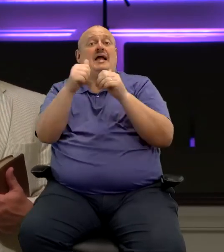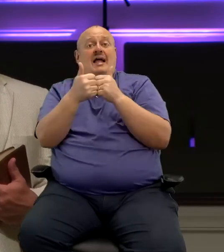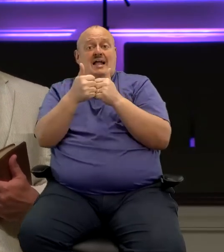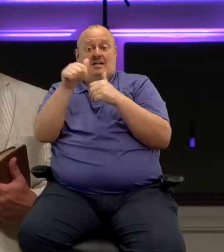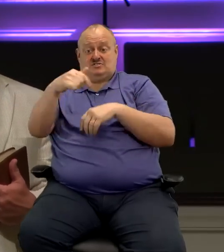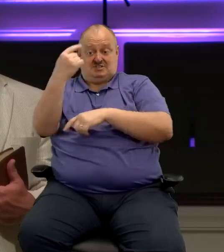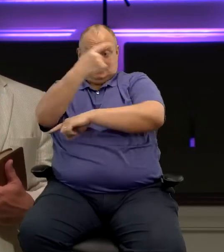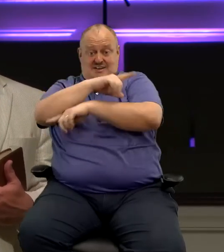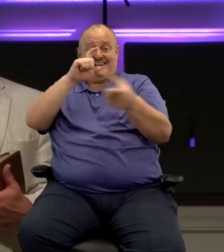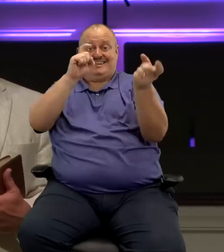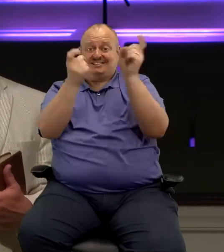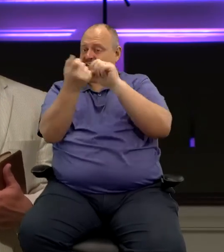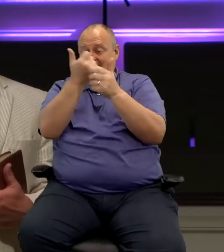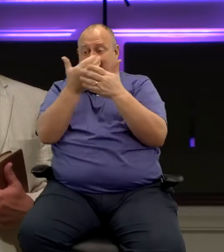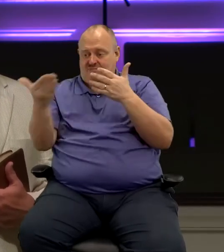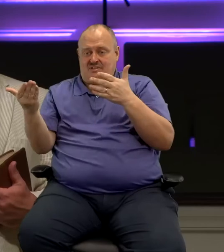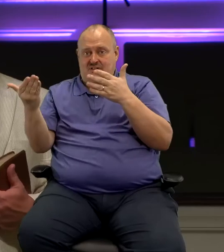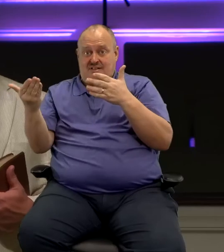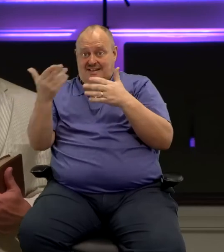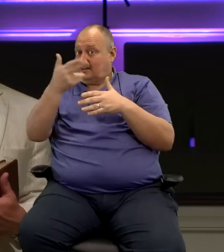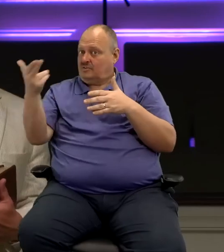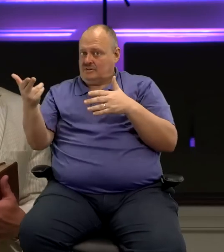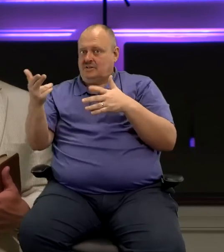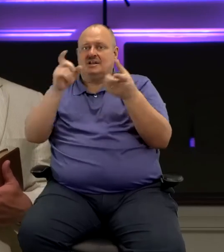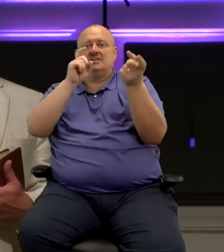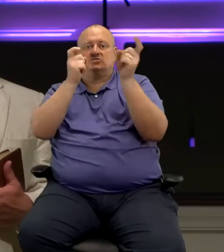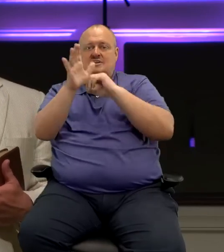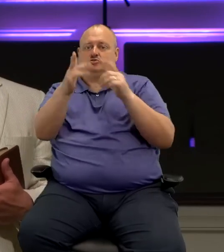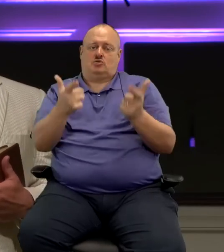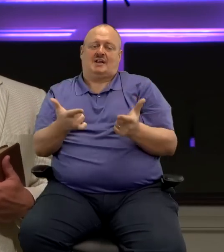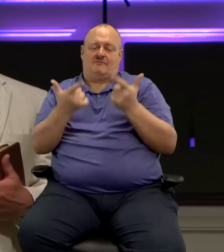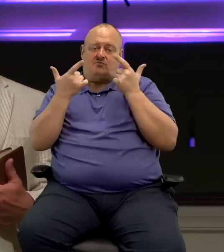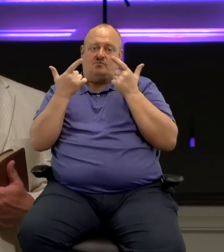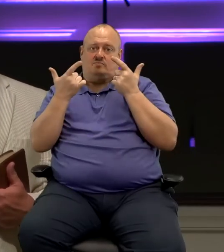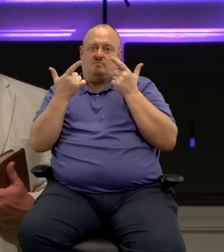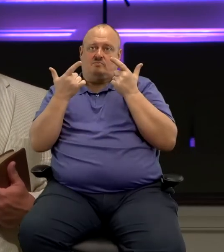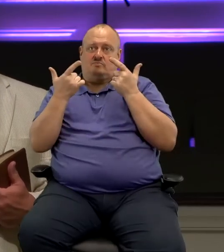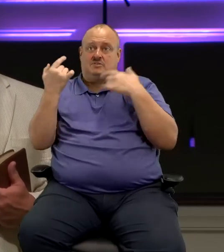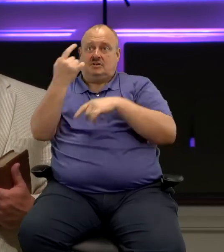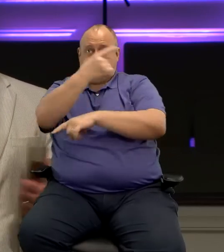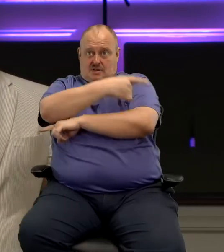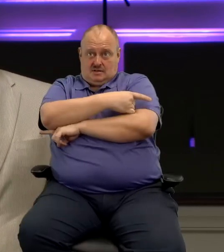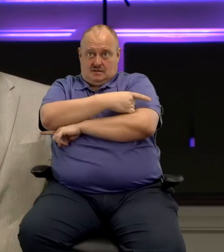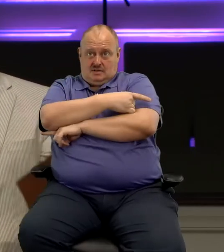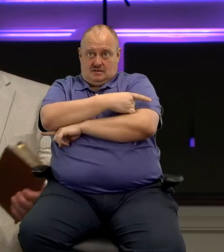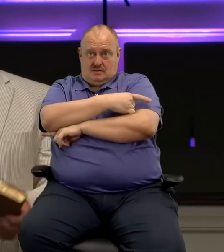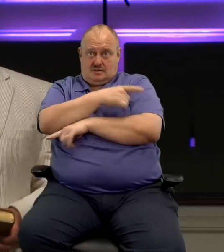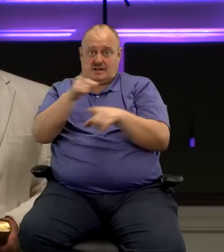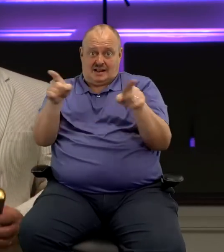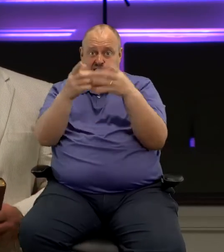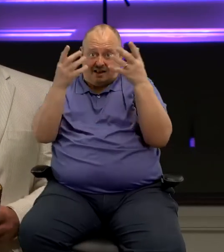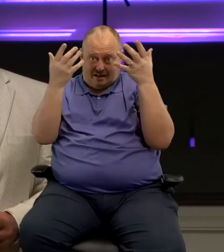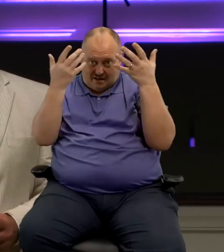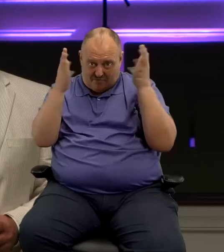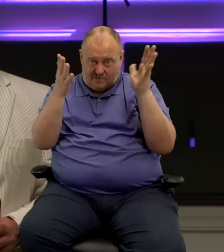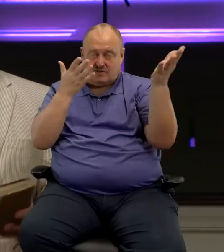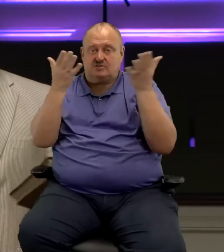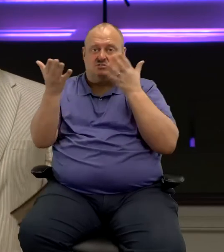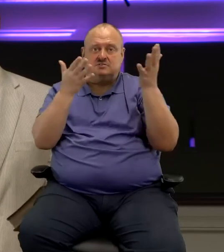day that changed everything in history changed your life today. As we wrap up our service